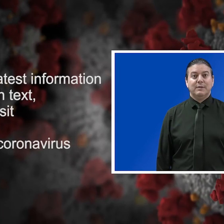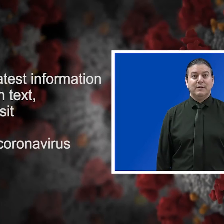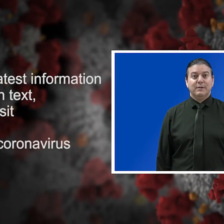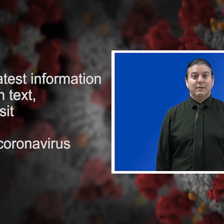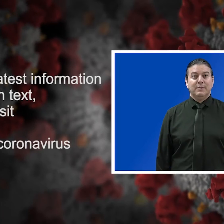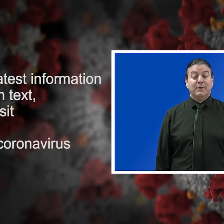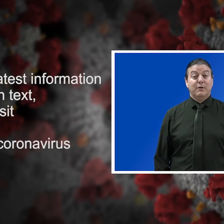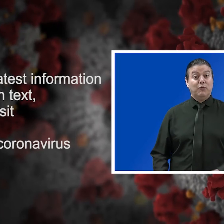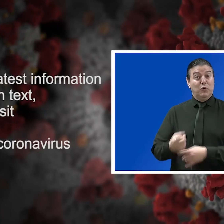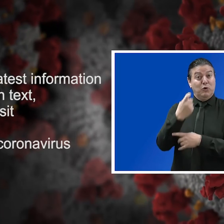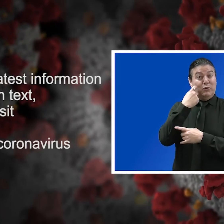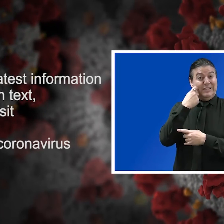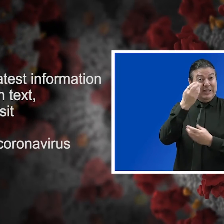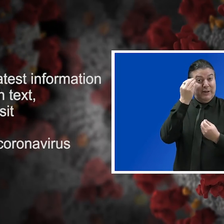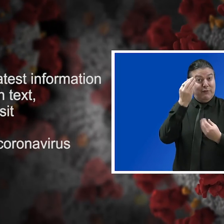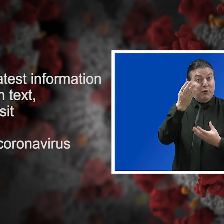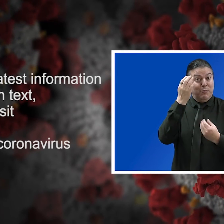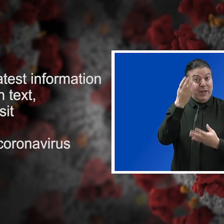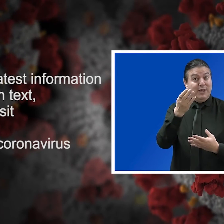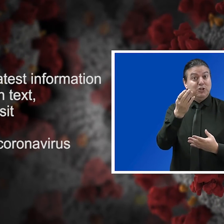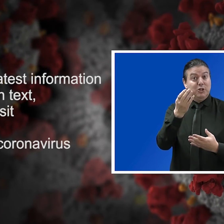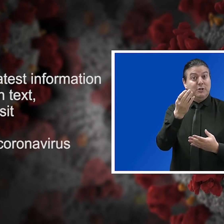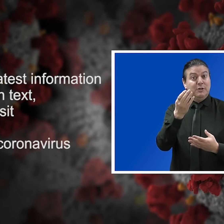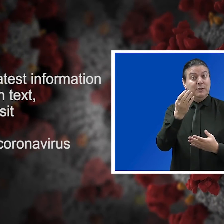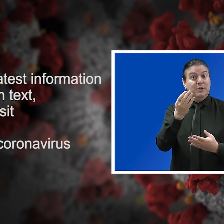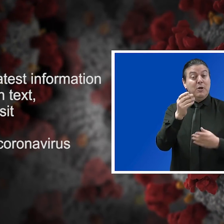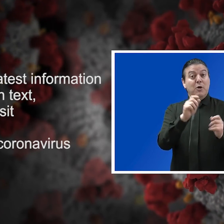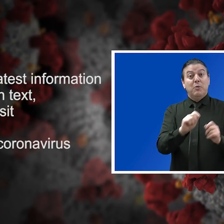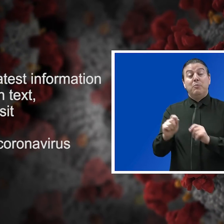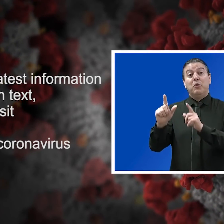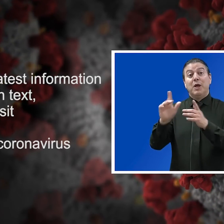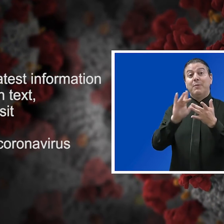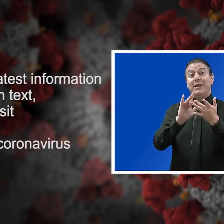For the latest information, visit